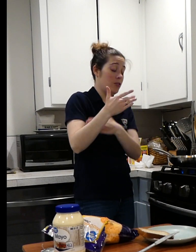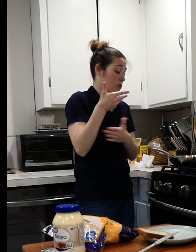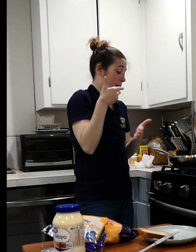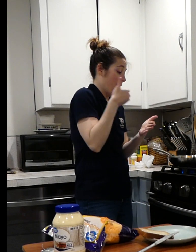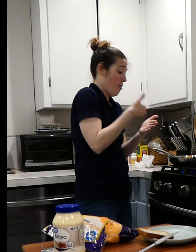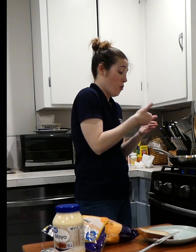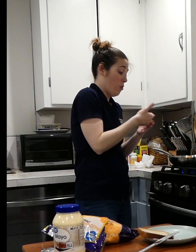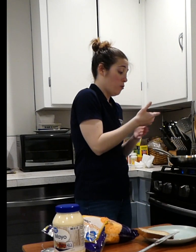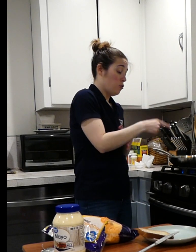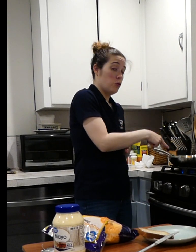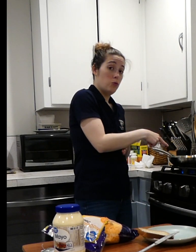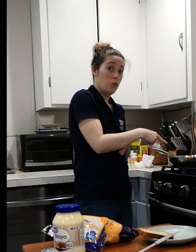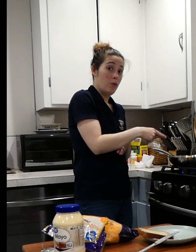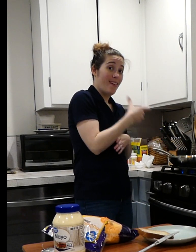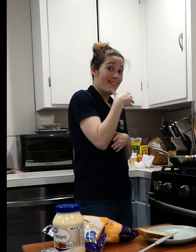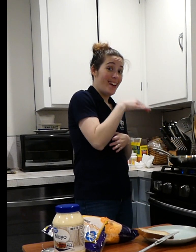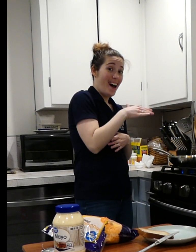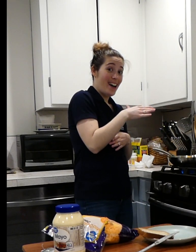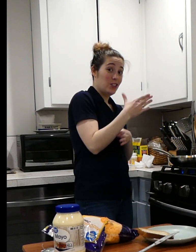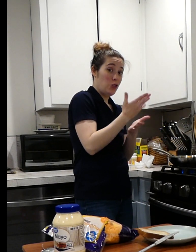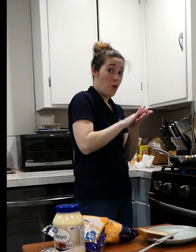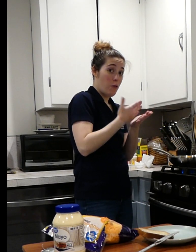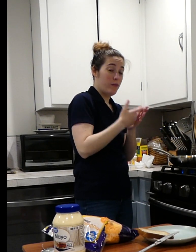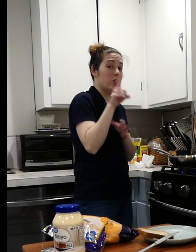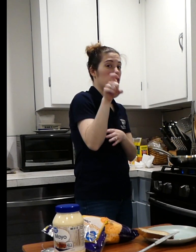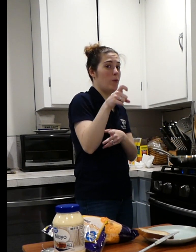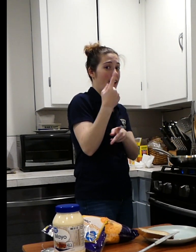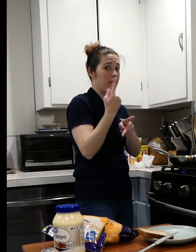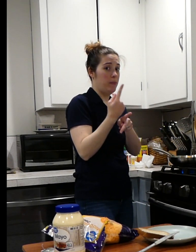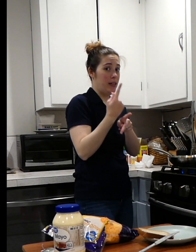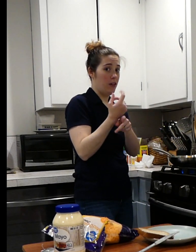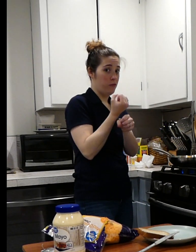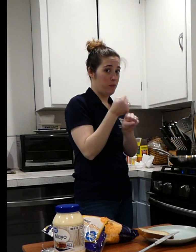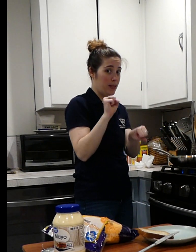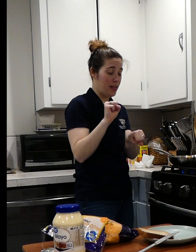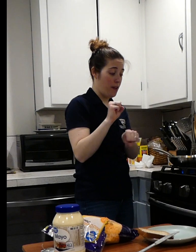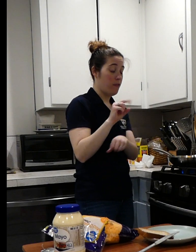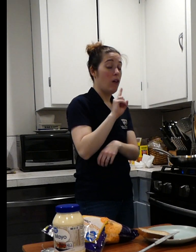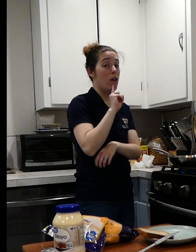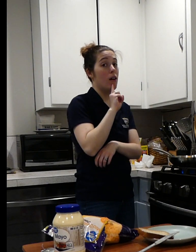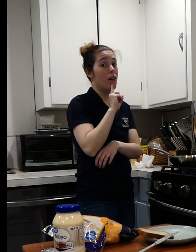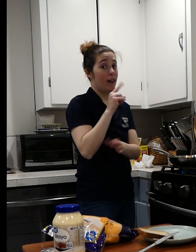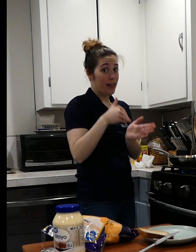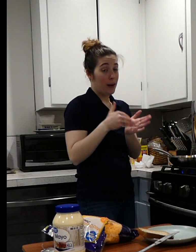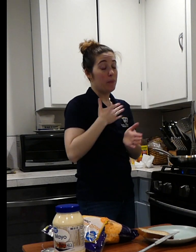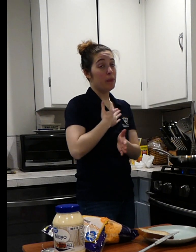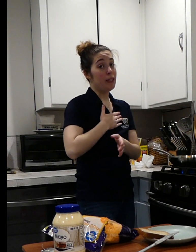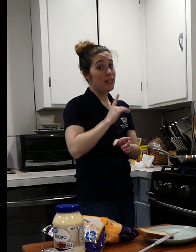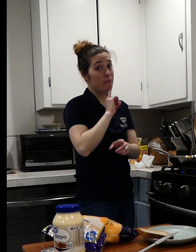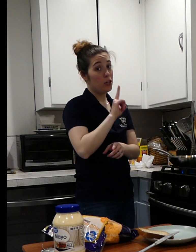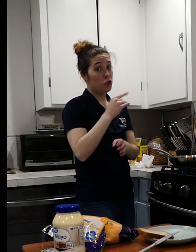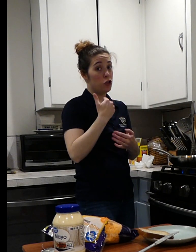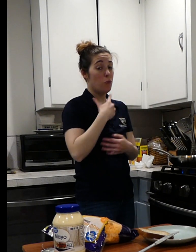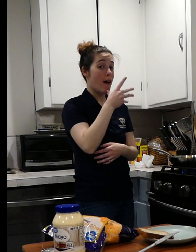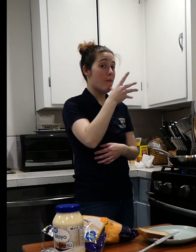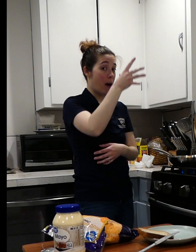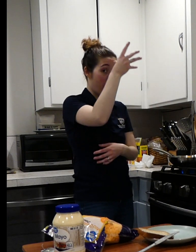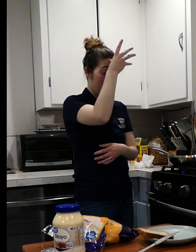are being close to the hot stove. You have to be careful, be safe. Again, please make sure you have mom and